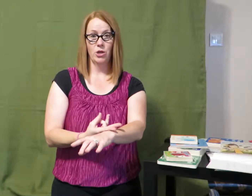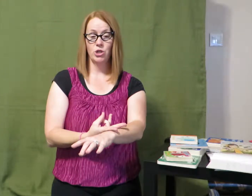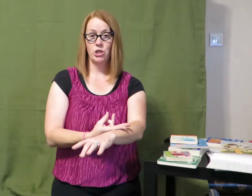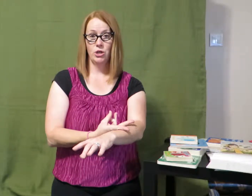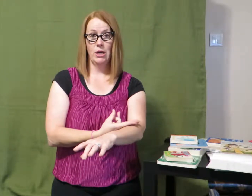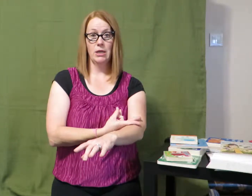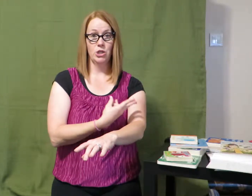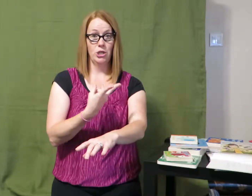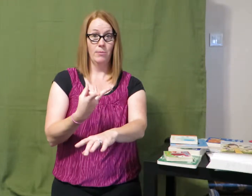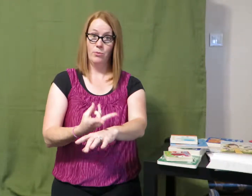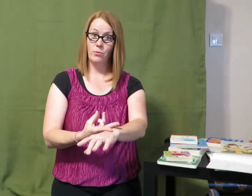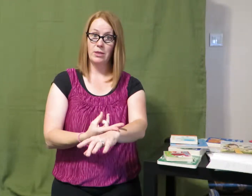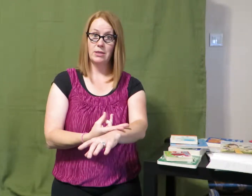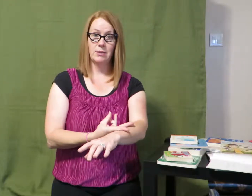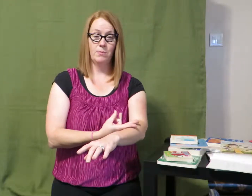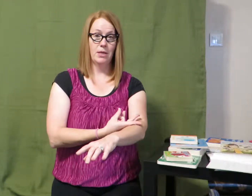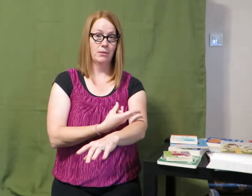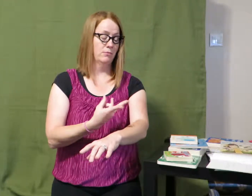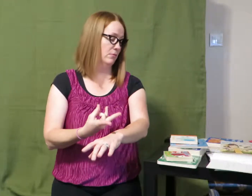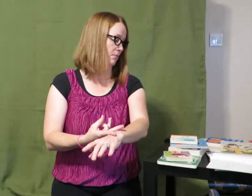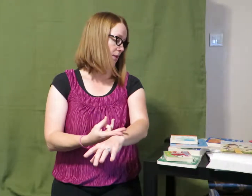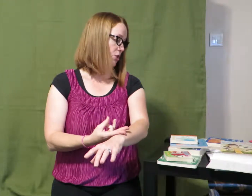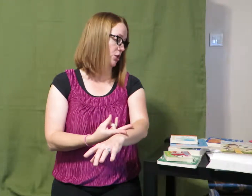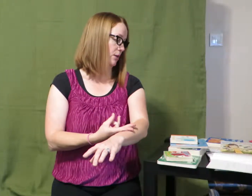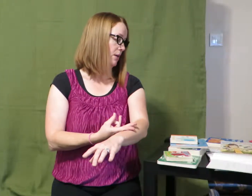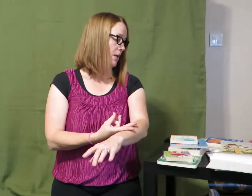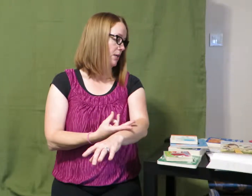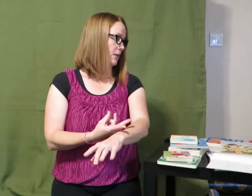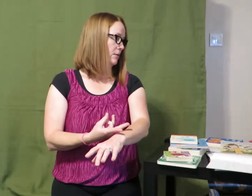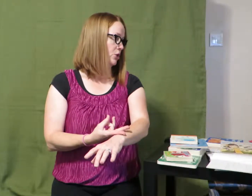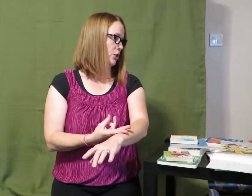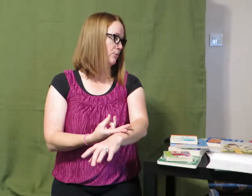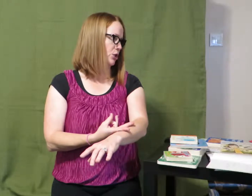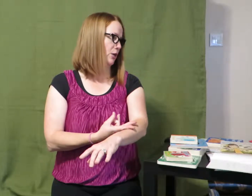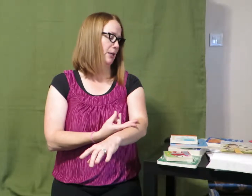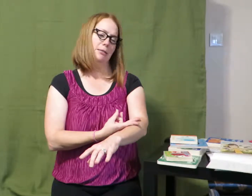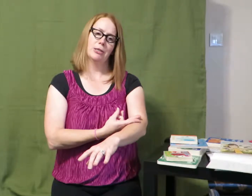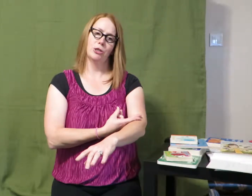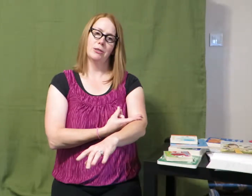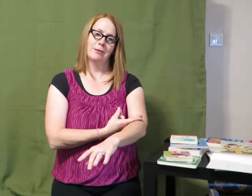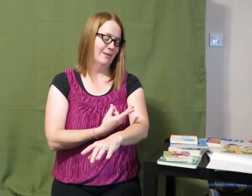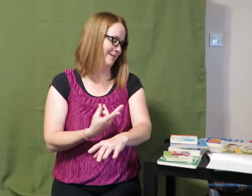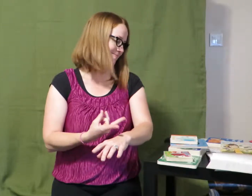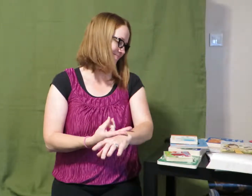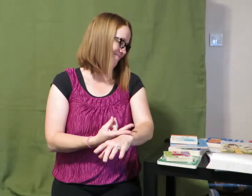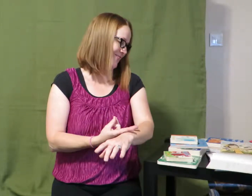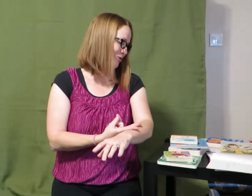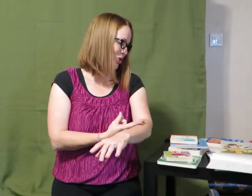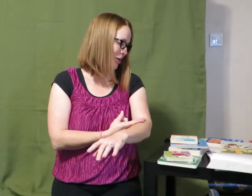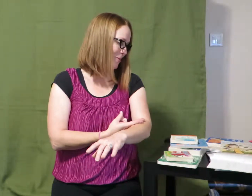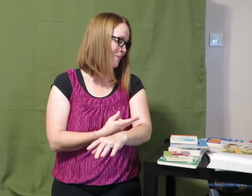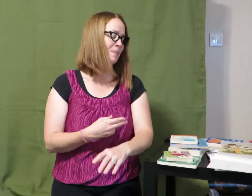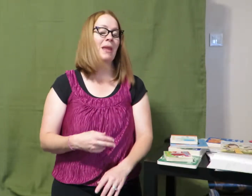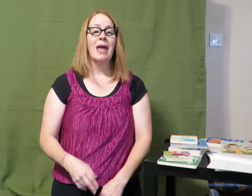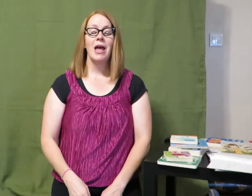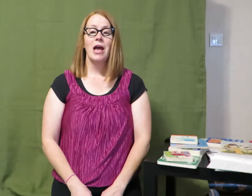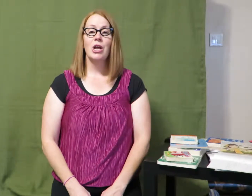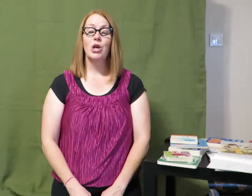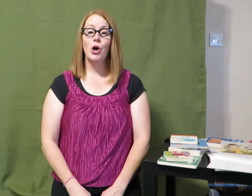you're shearing the sheep with big sheep shearing scissors. So sheep.